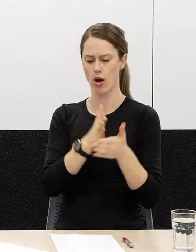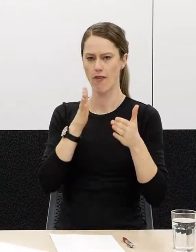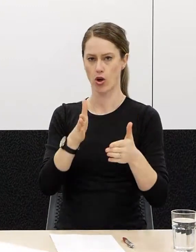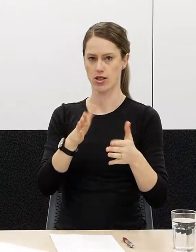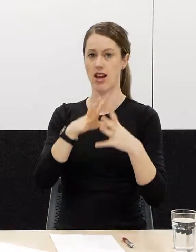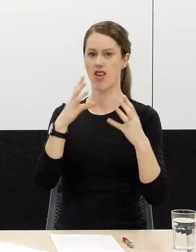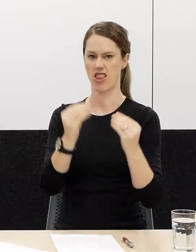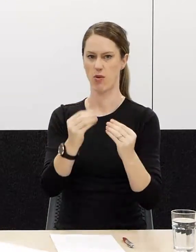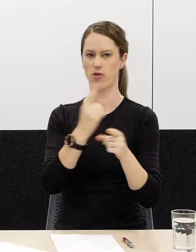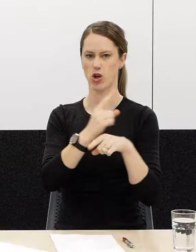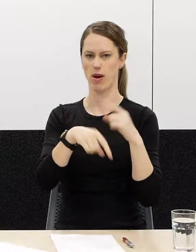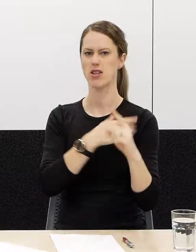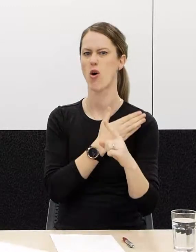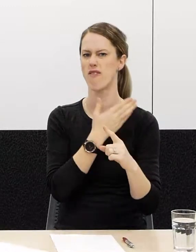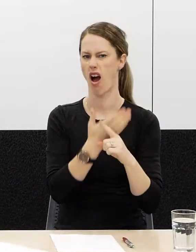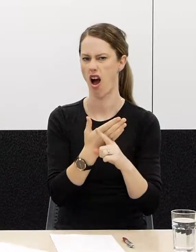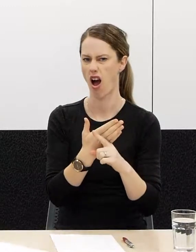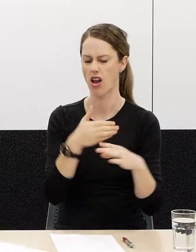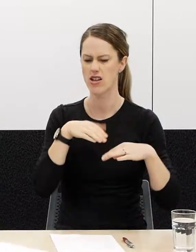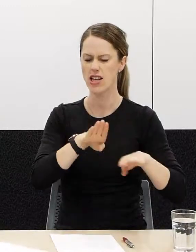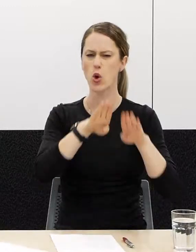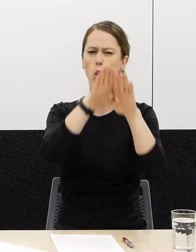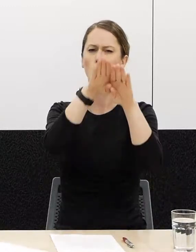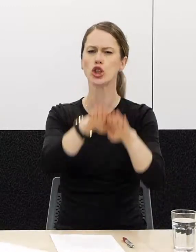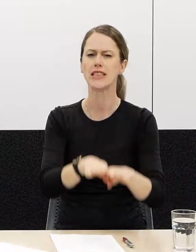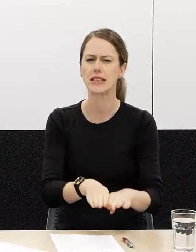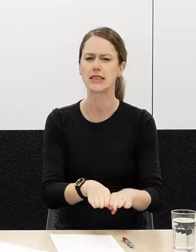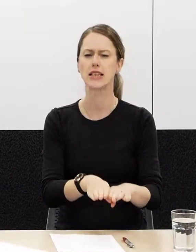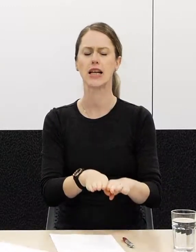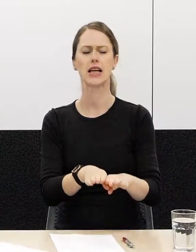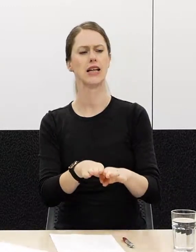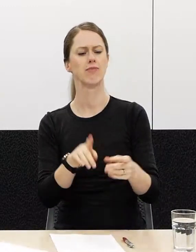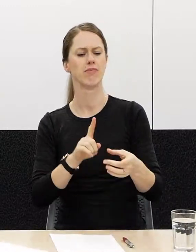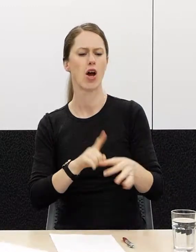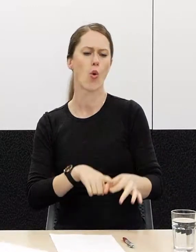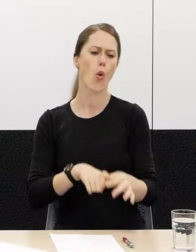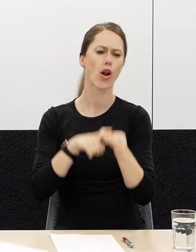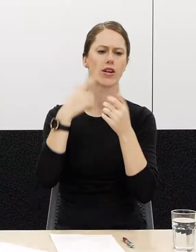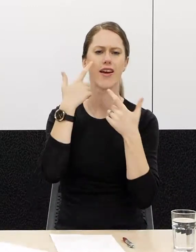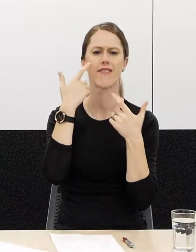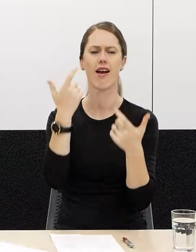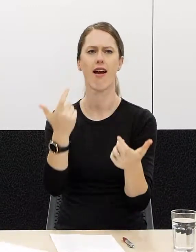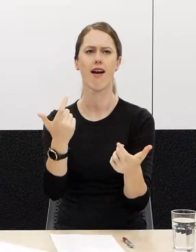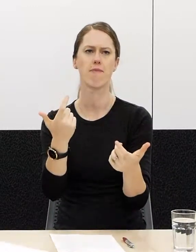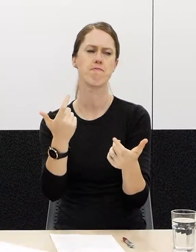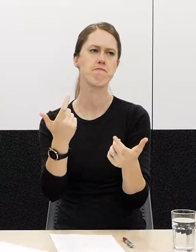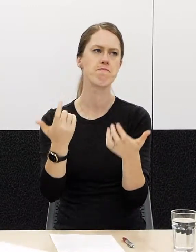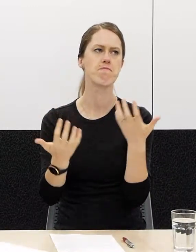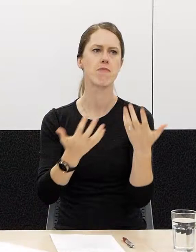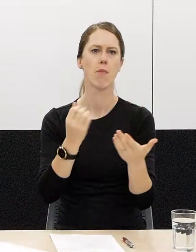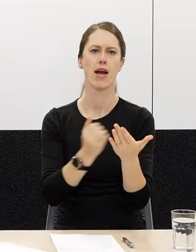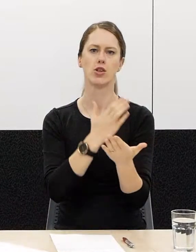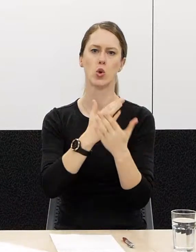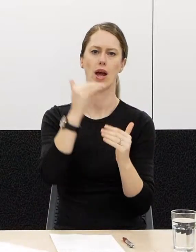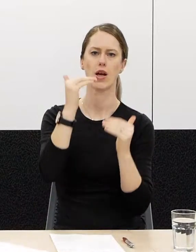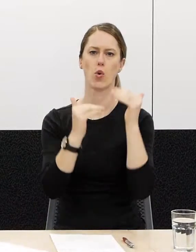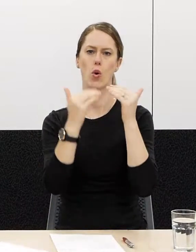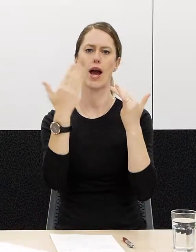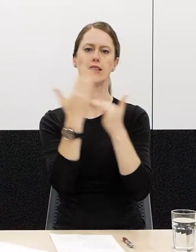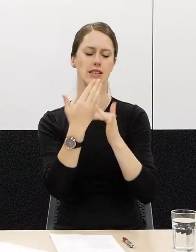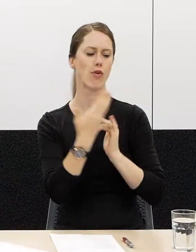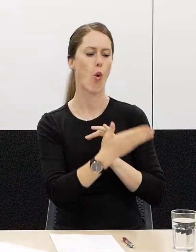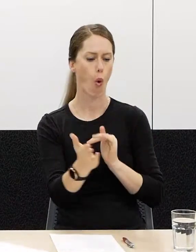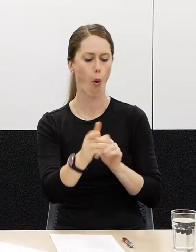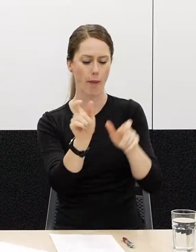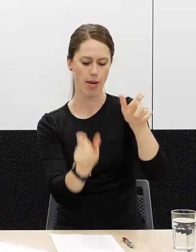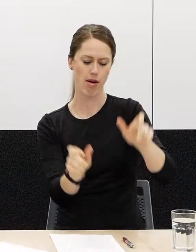things that you've talked about, Diana, that national consistency, quality of care, ensuring it's equitable access for all